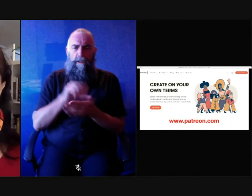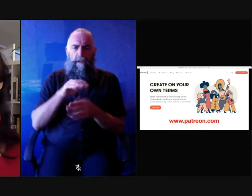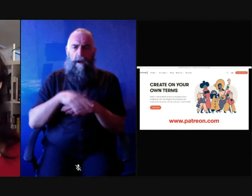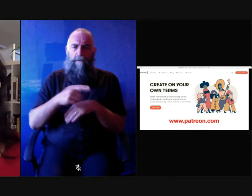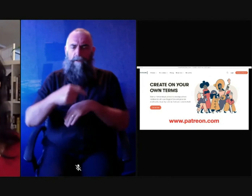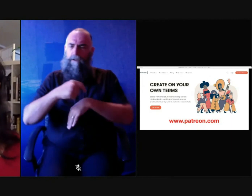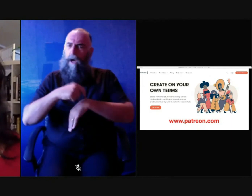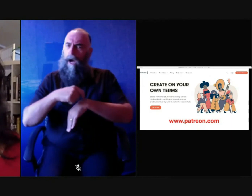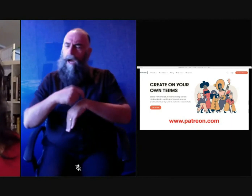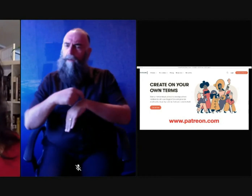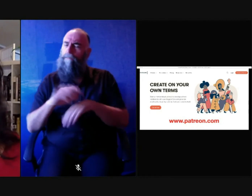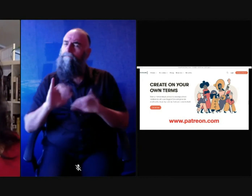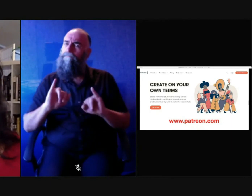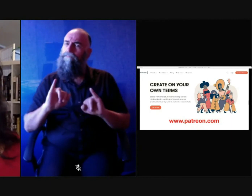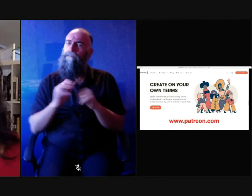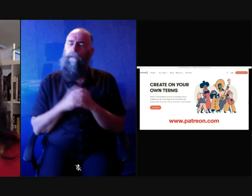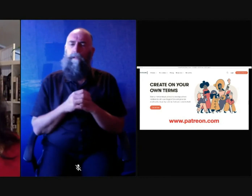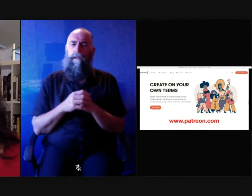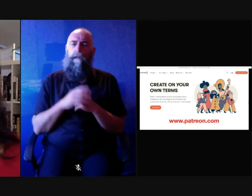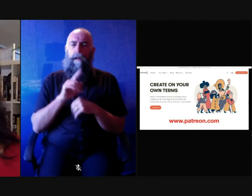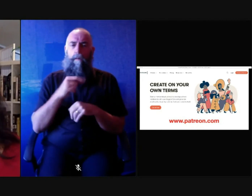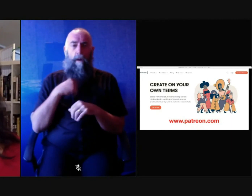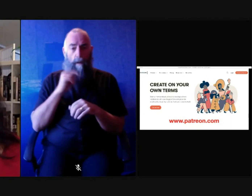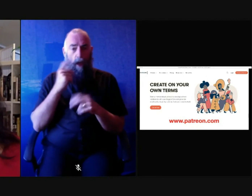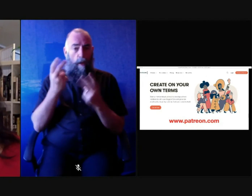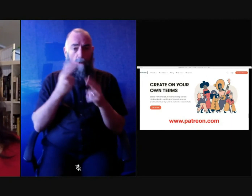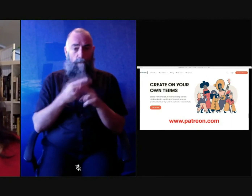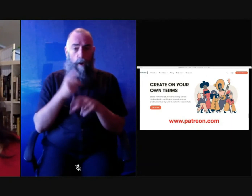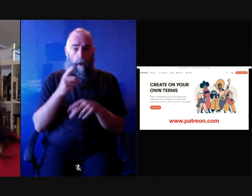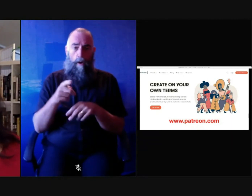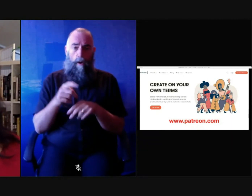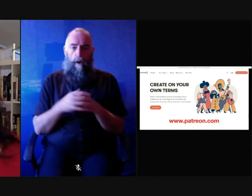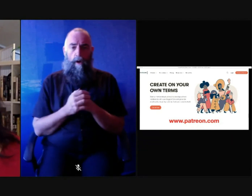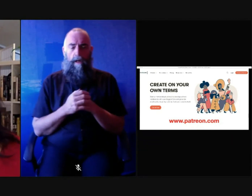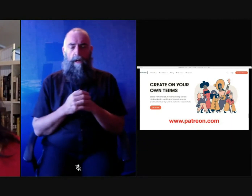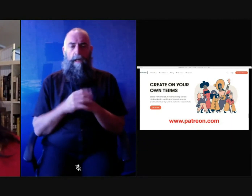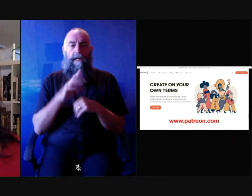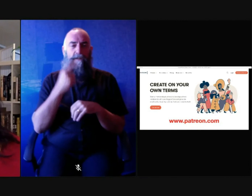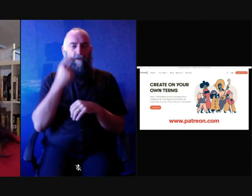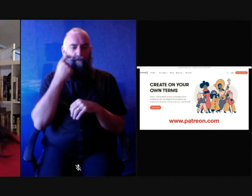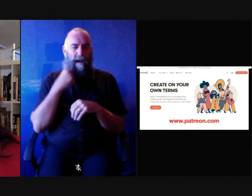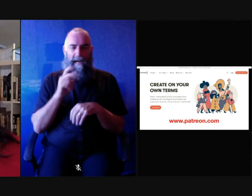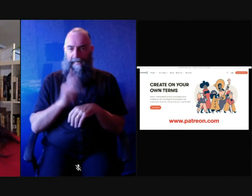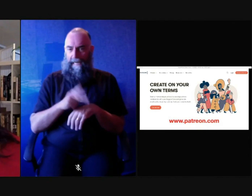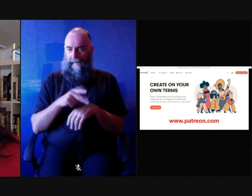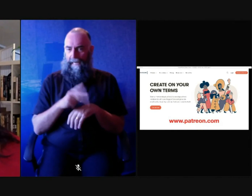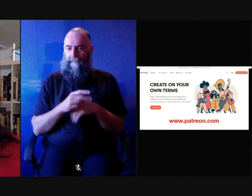taking. We will find her. Let's try again.